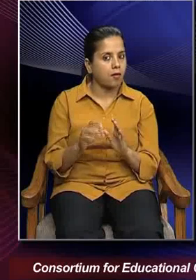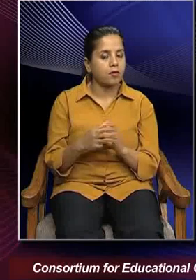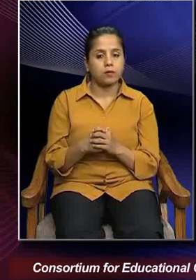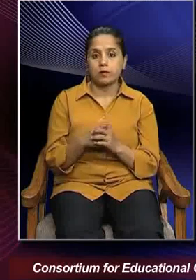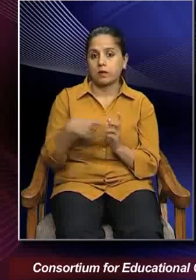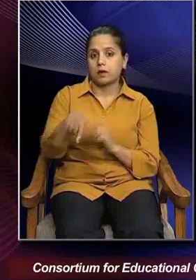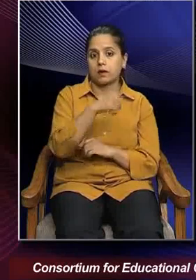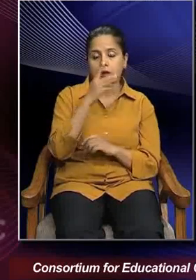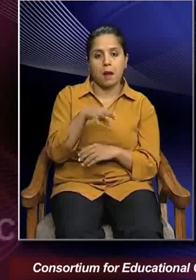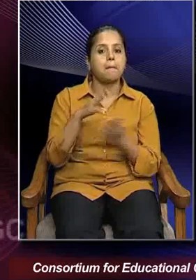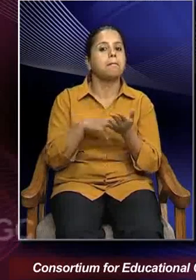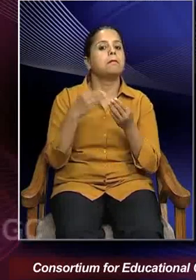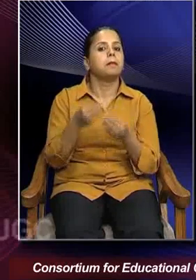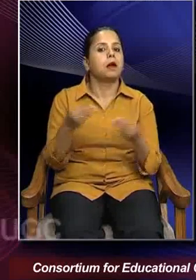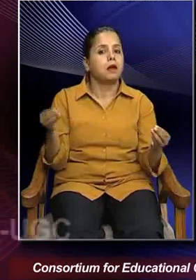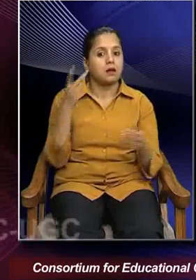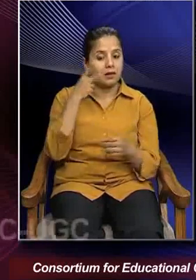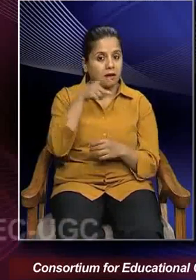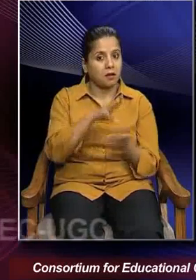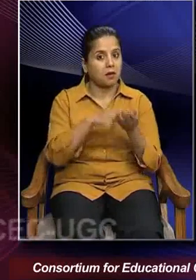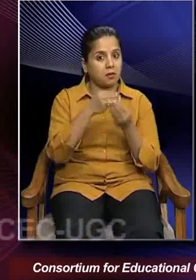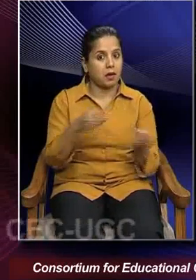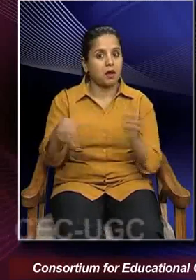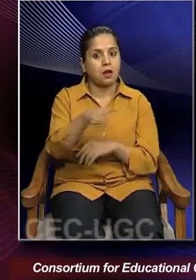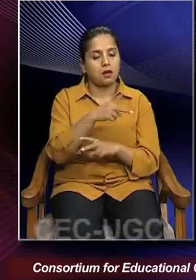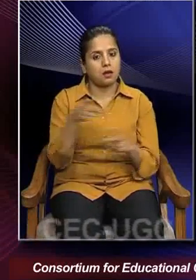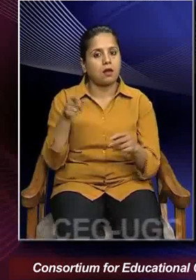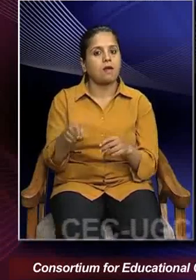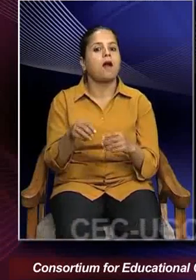They are the material out of which it is produced.